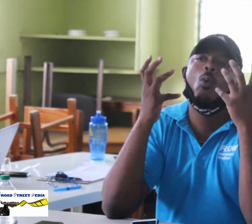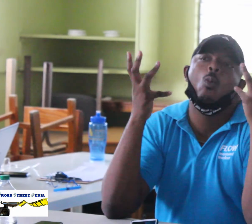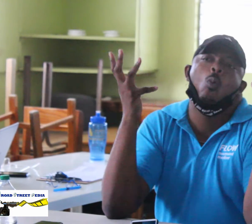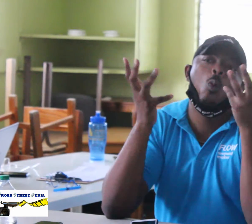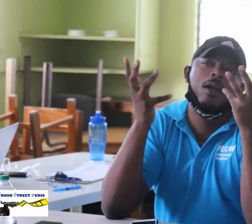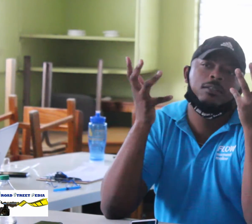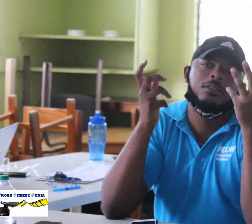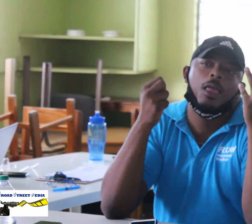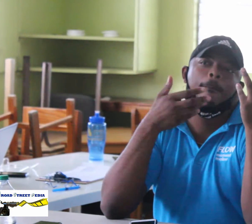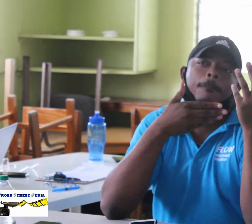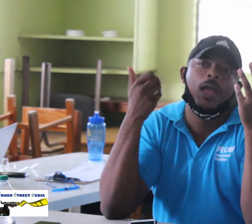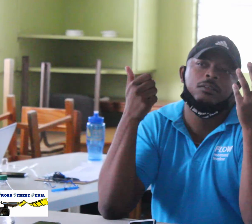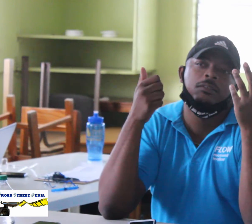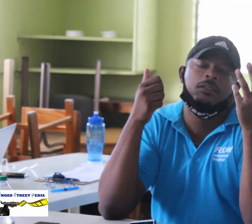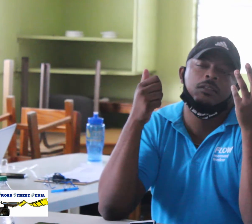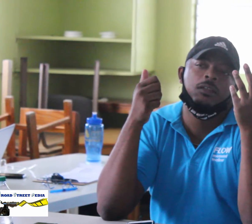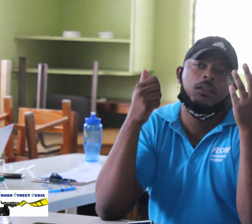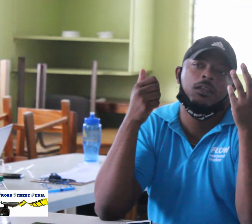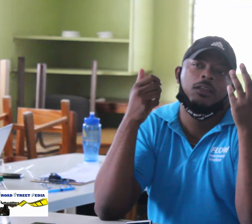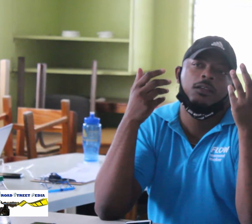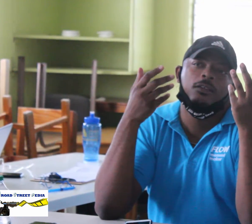slow.